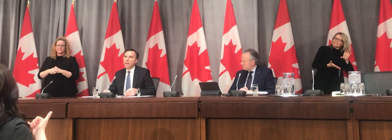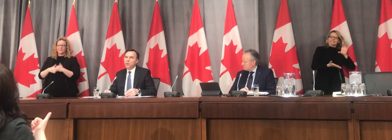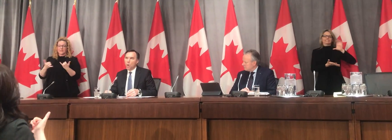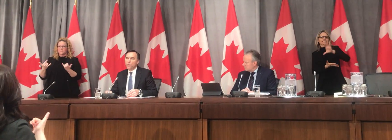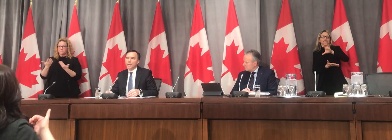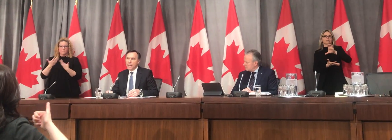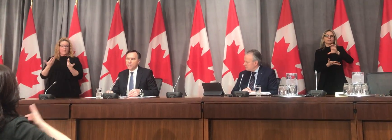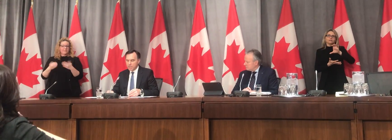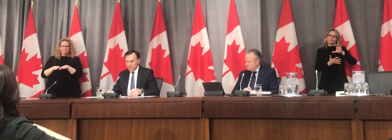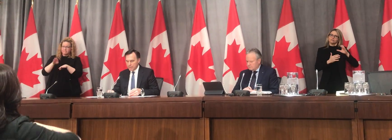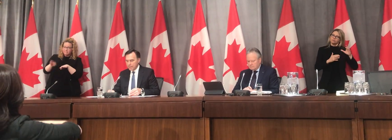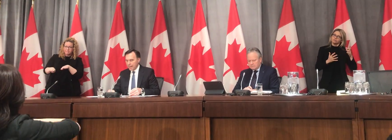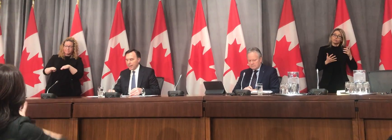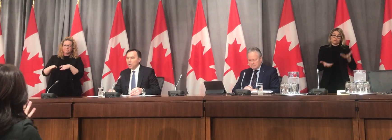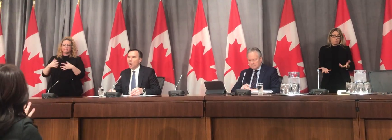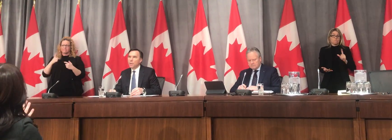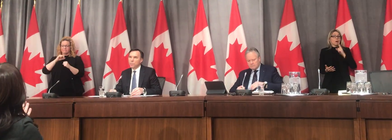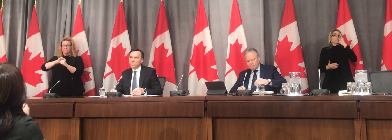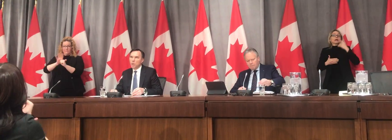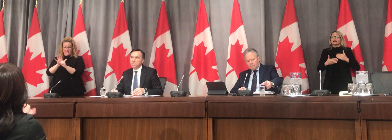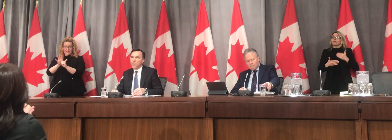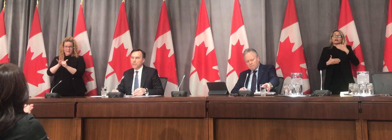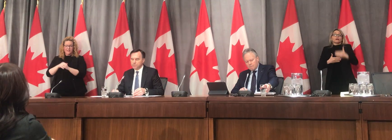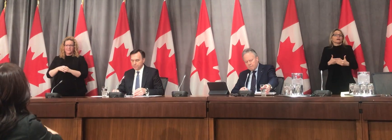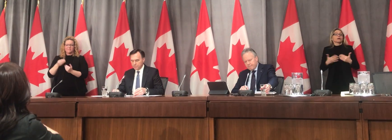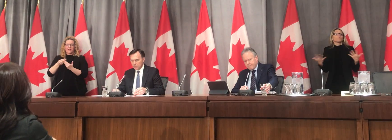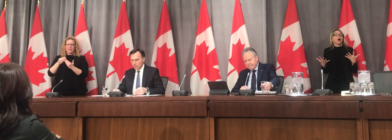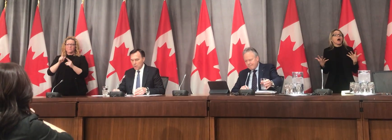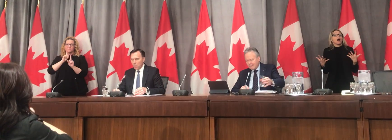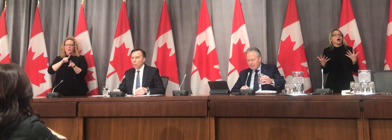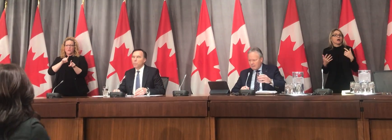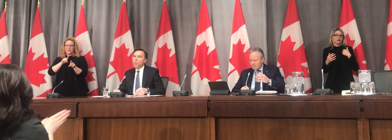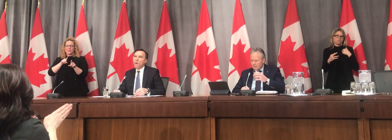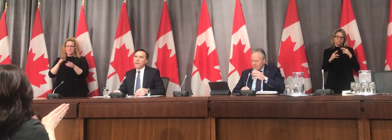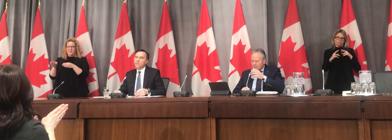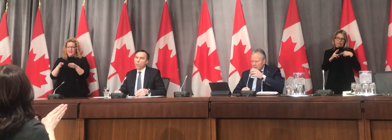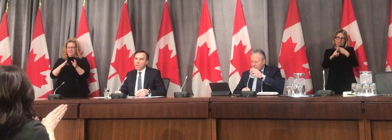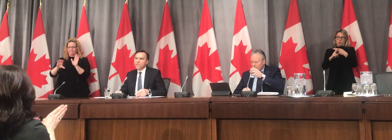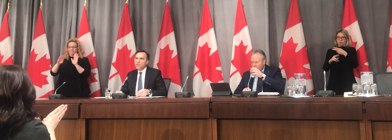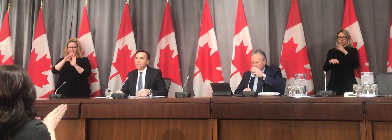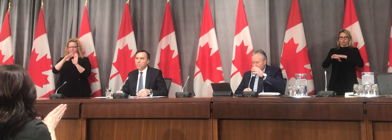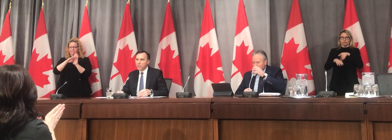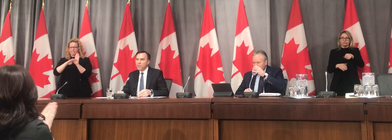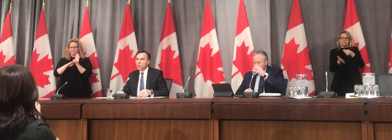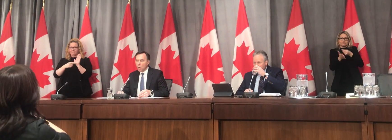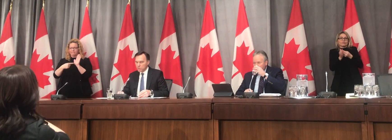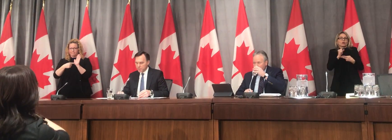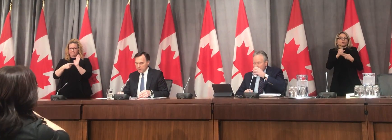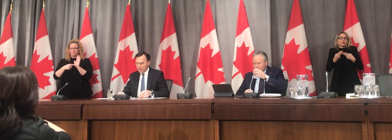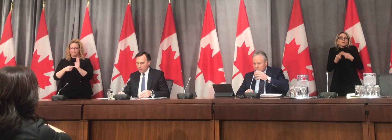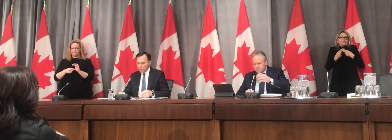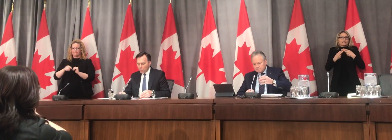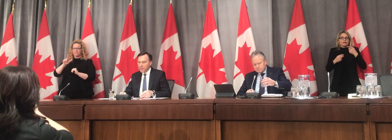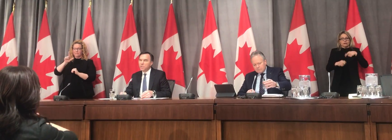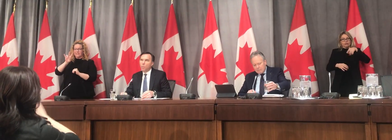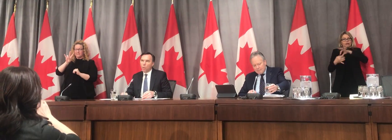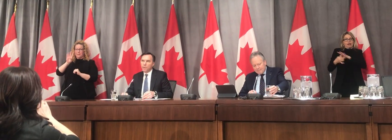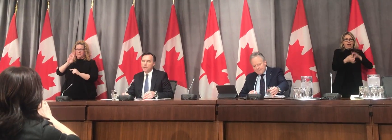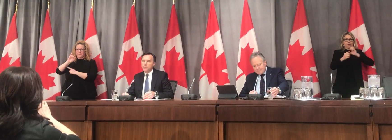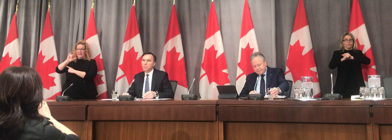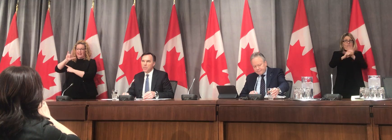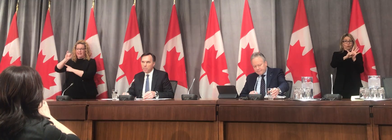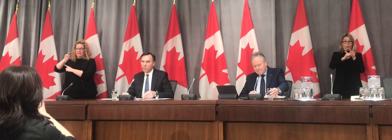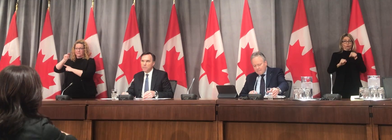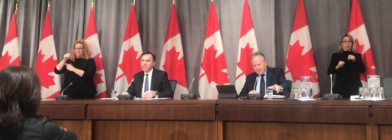Canada's COVID-19 economic response plan. We'll provide $27 billion of direct